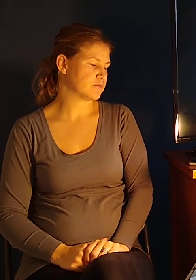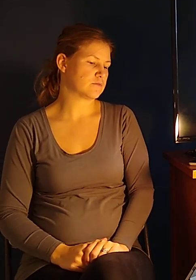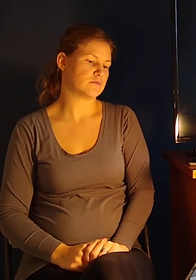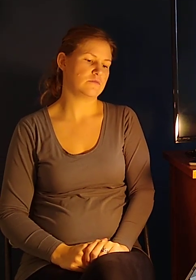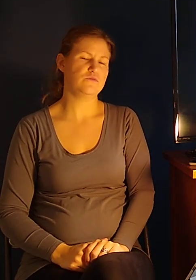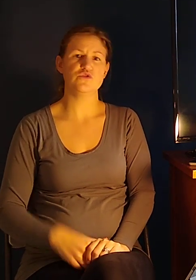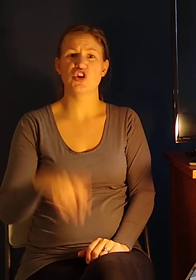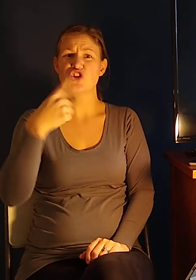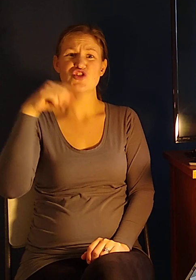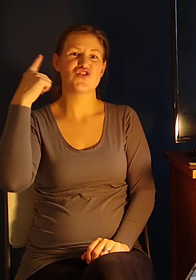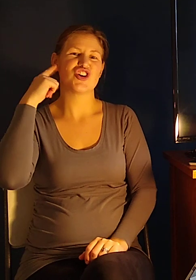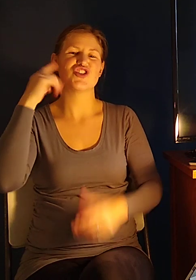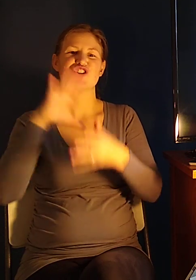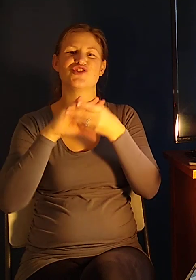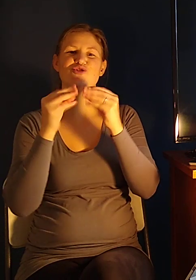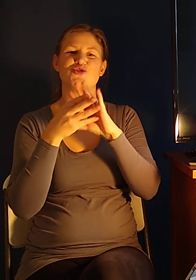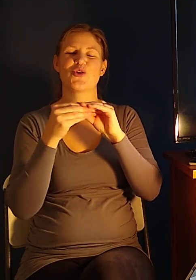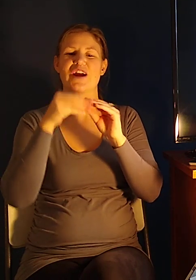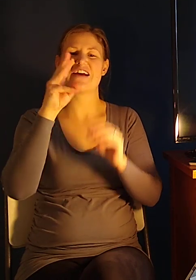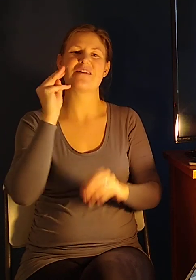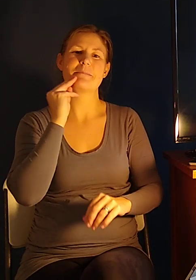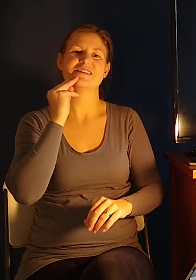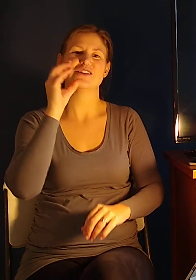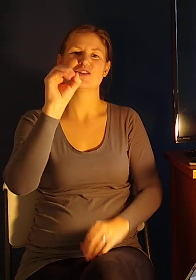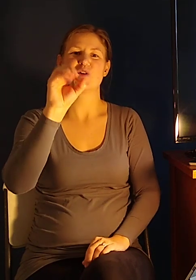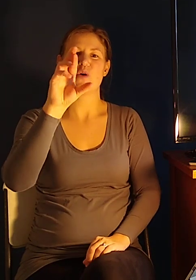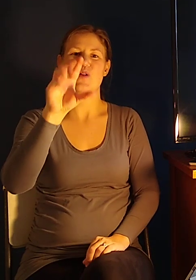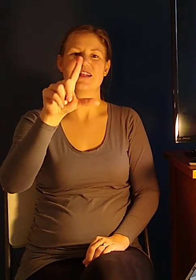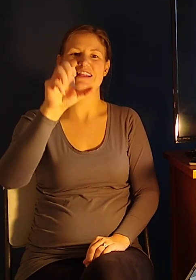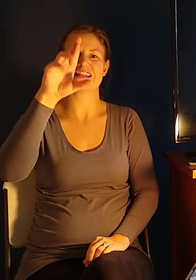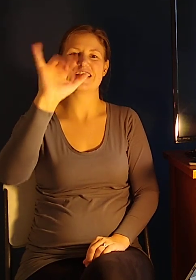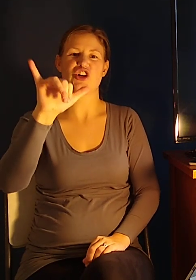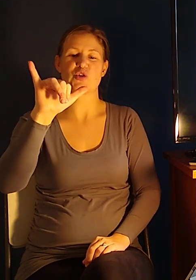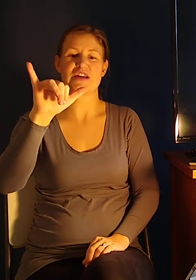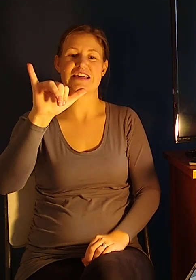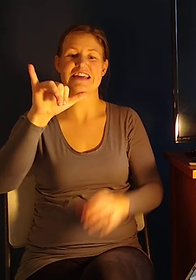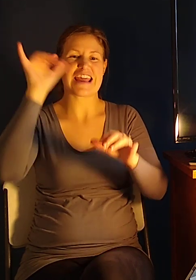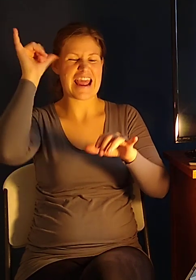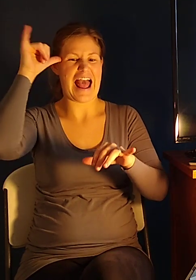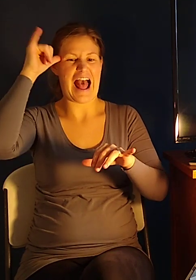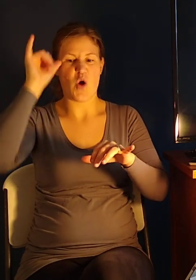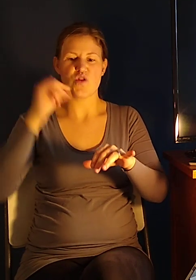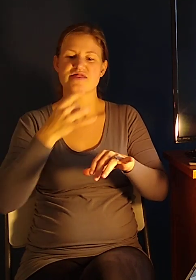You've heard the story of Mrs. O'Leary's cow kicking over the lantern and burning down the city of Chicago.